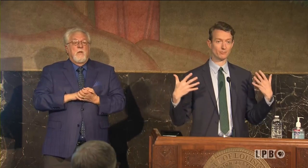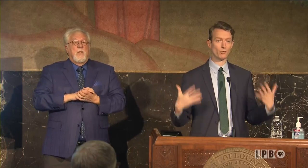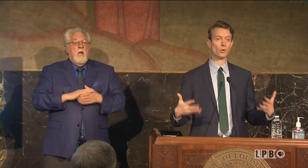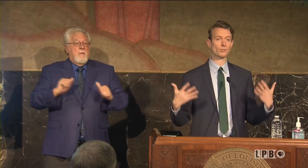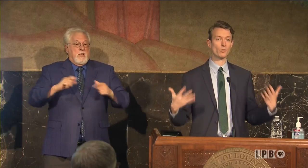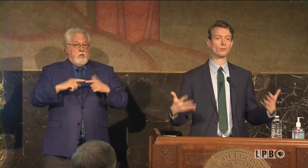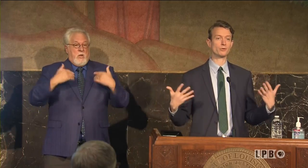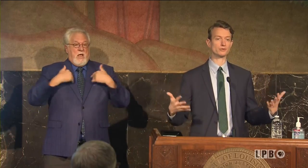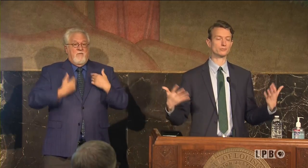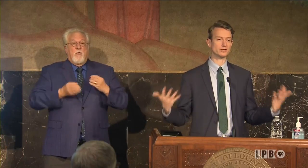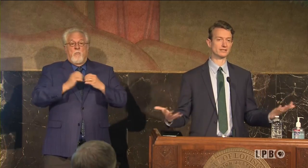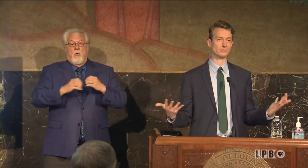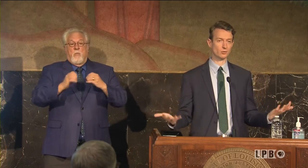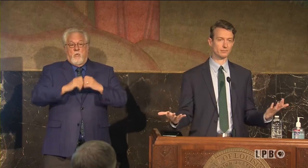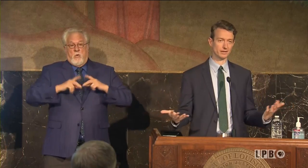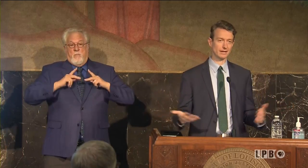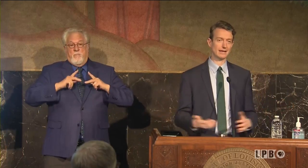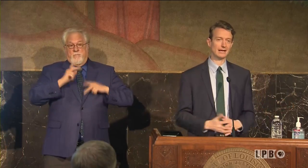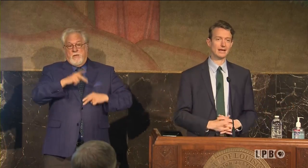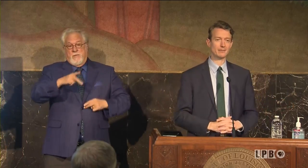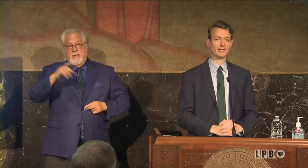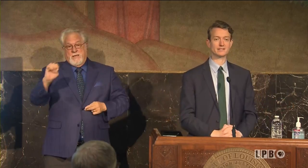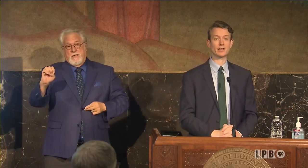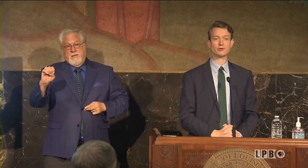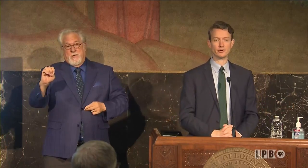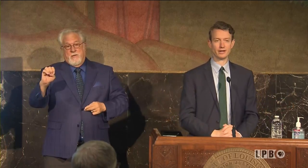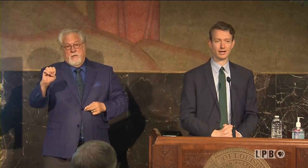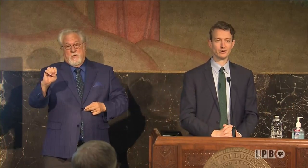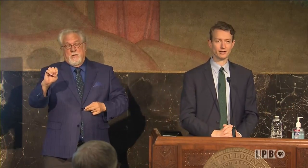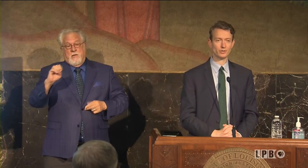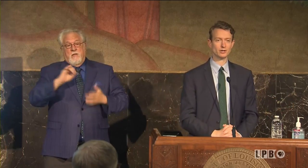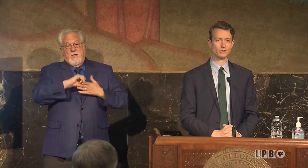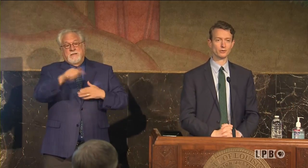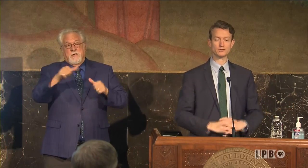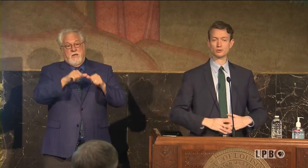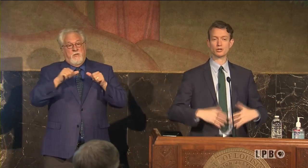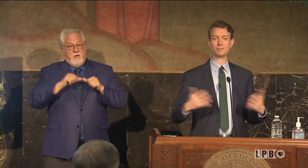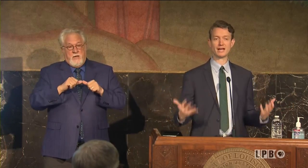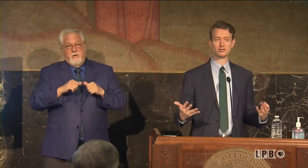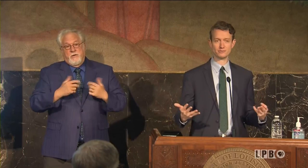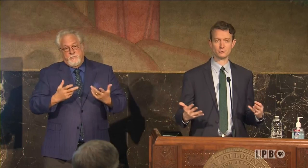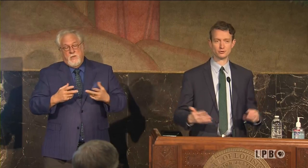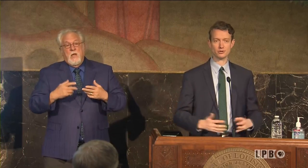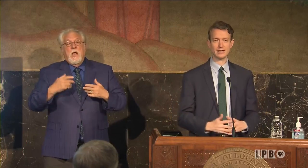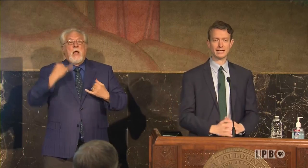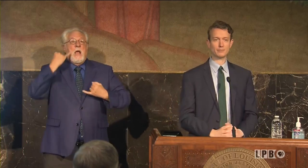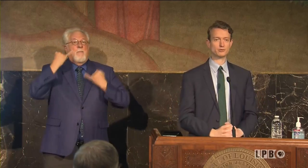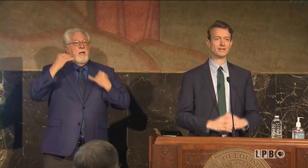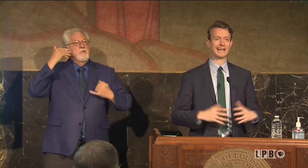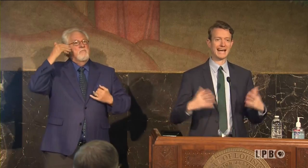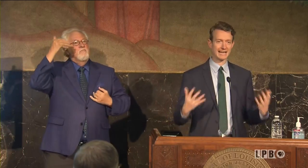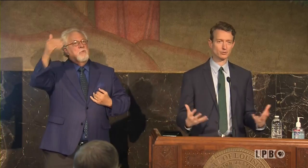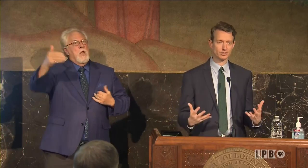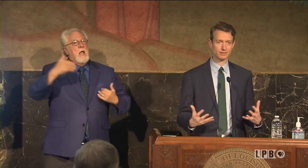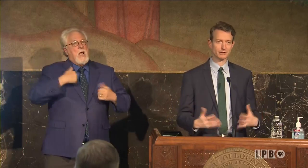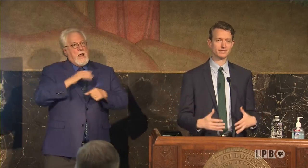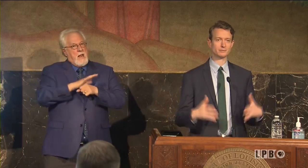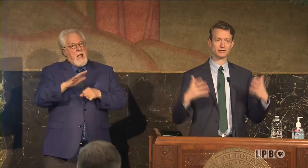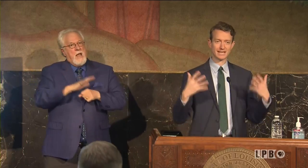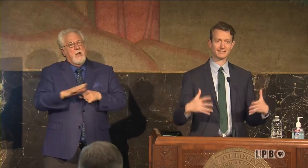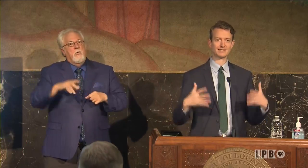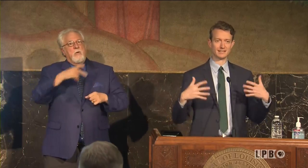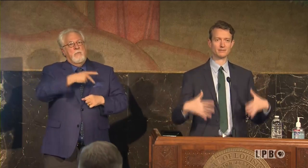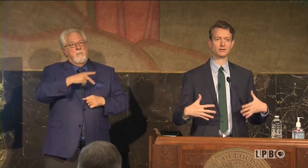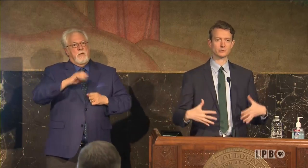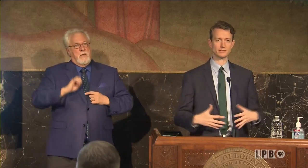to have more and more personal protective equipment is another area that we don't know. So you could imagine a future in which we had adequate ability